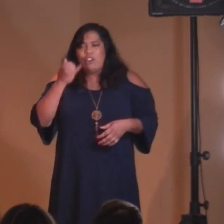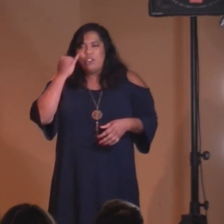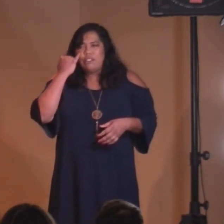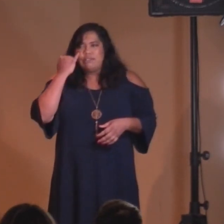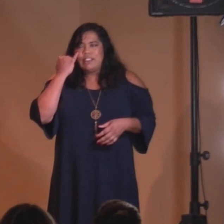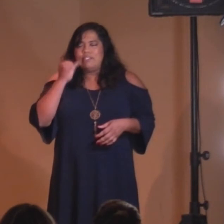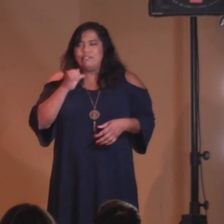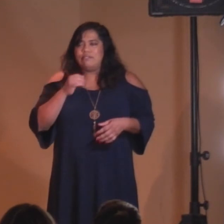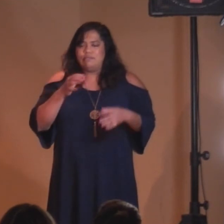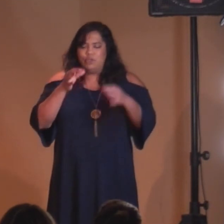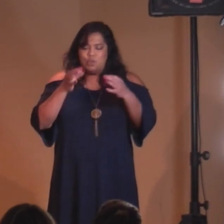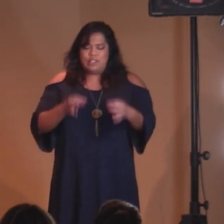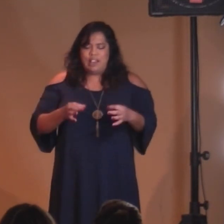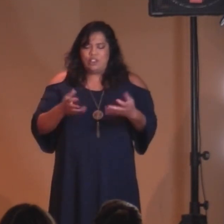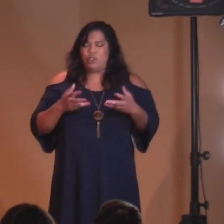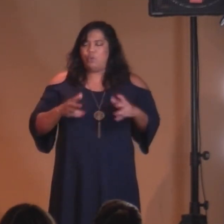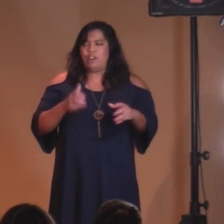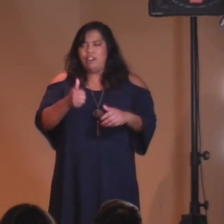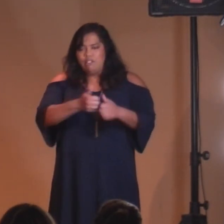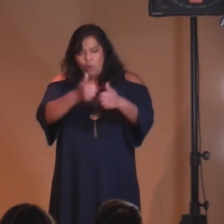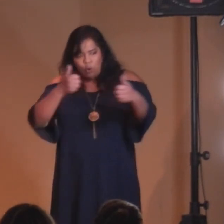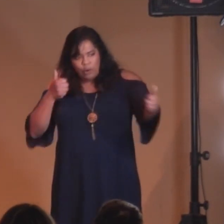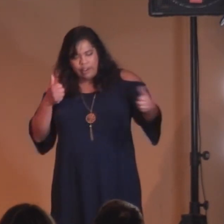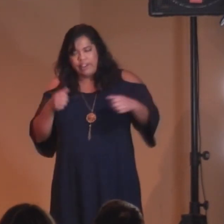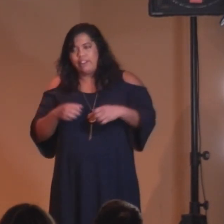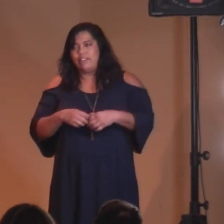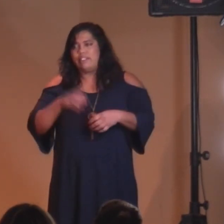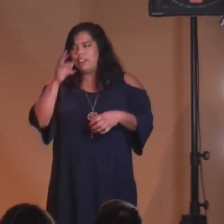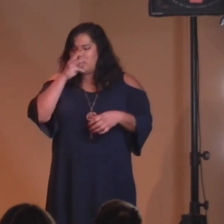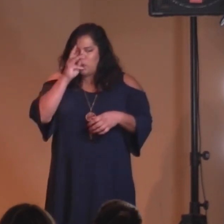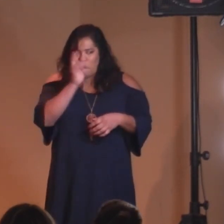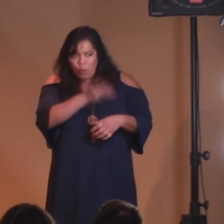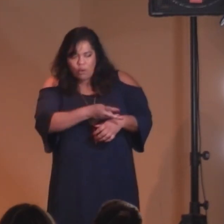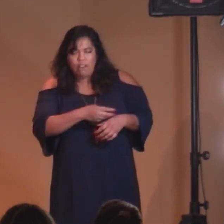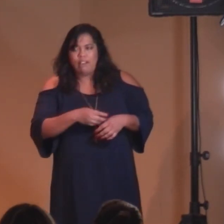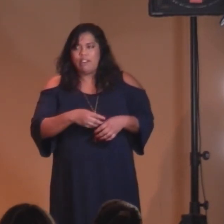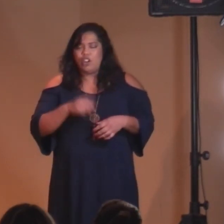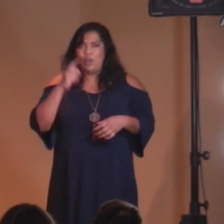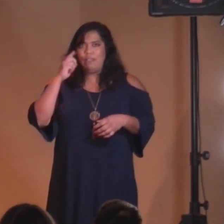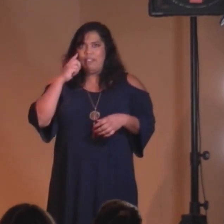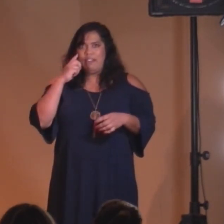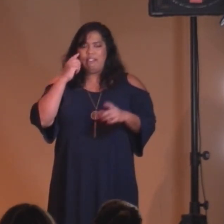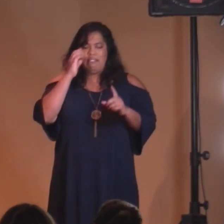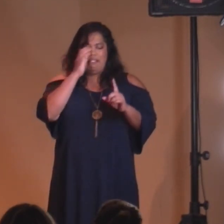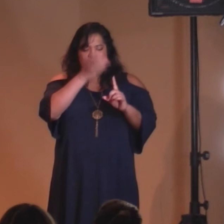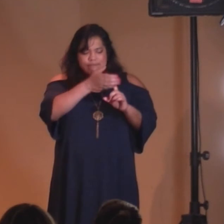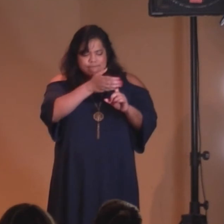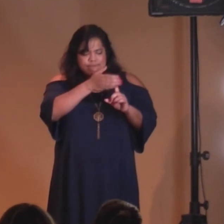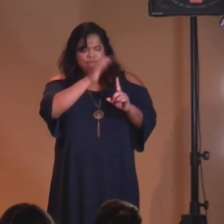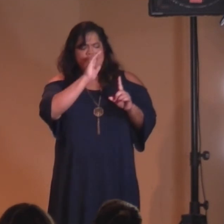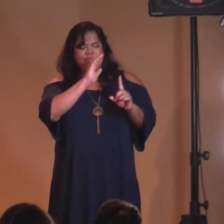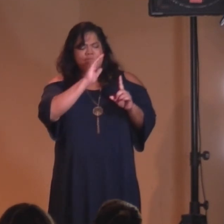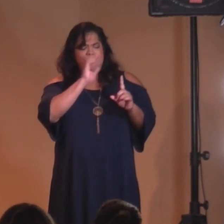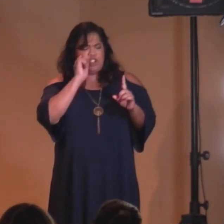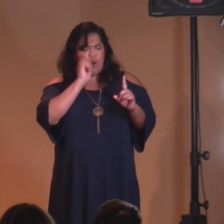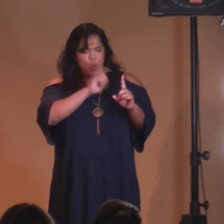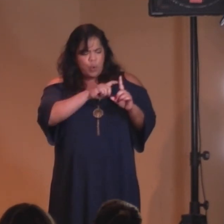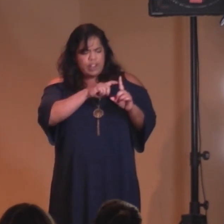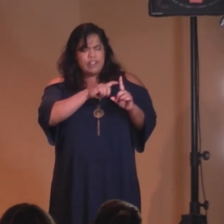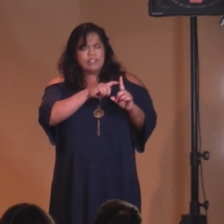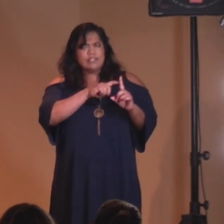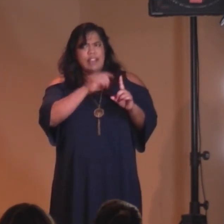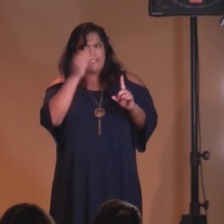it is that we think we are, rather than avoiding it, acknowledge it and bless